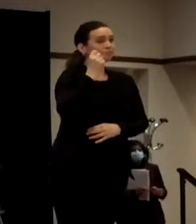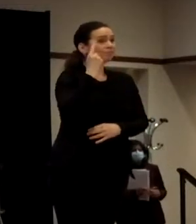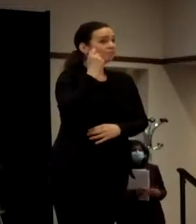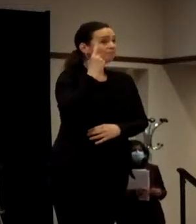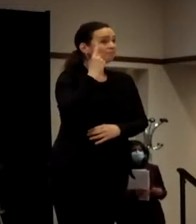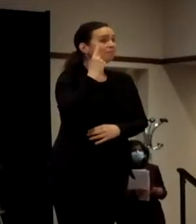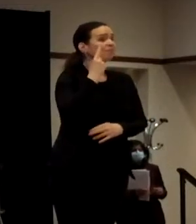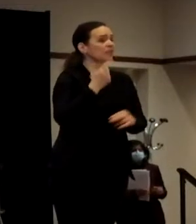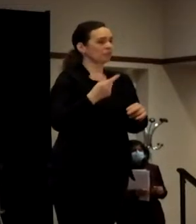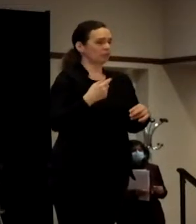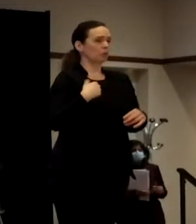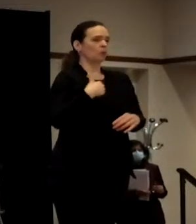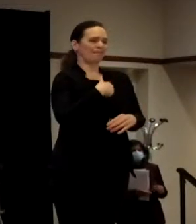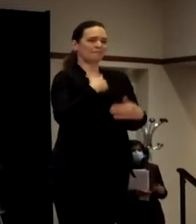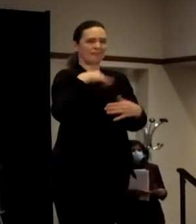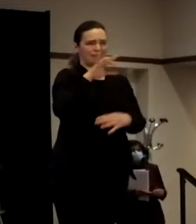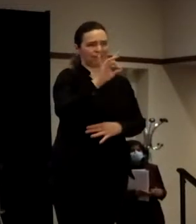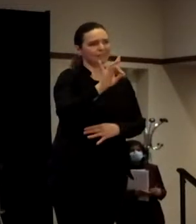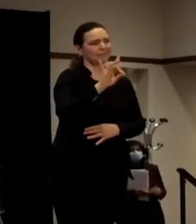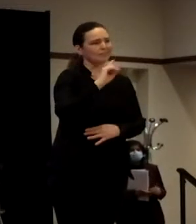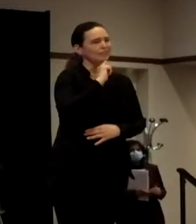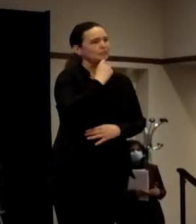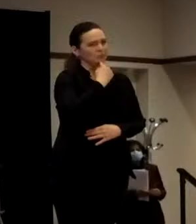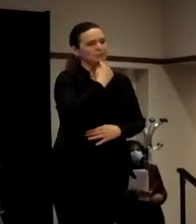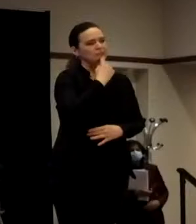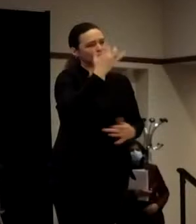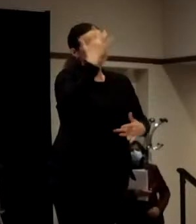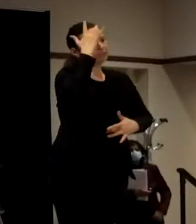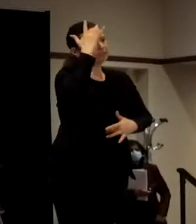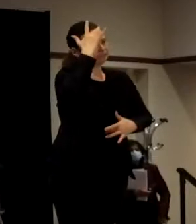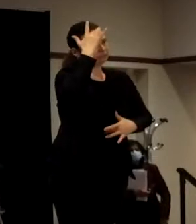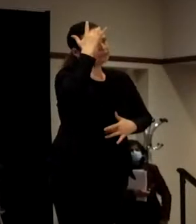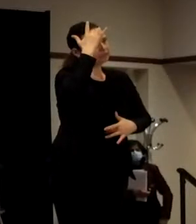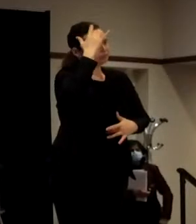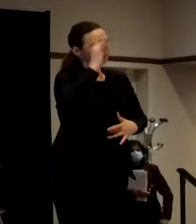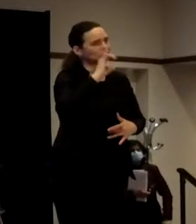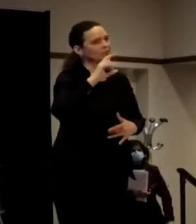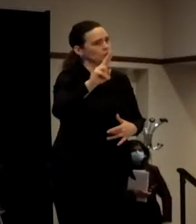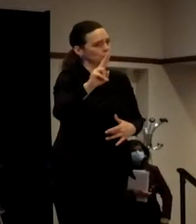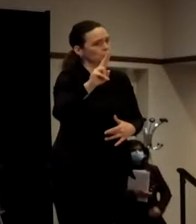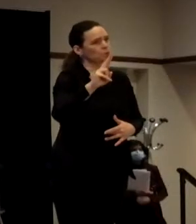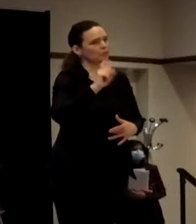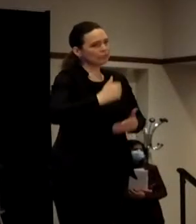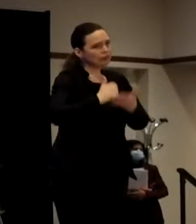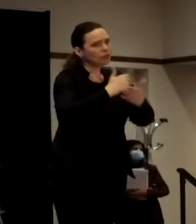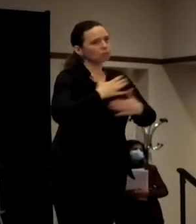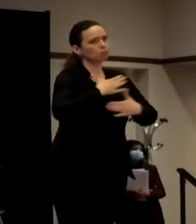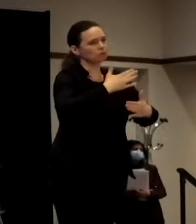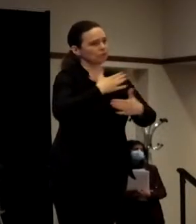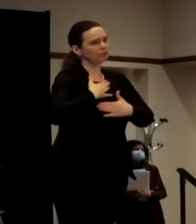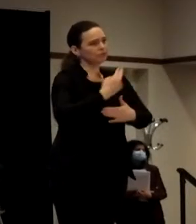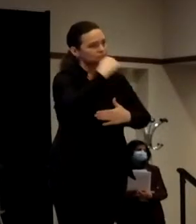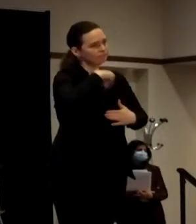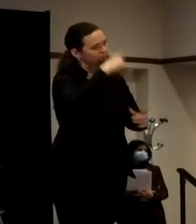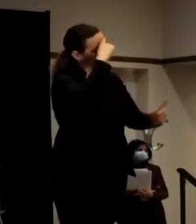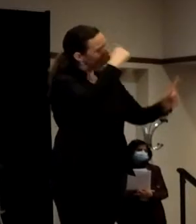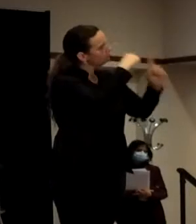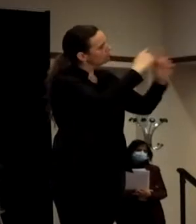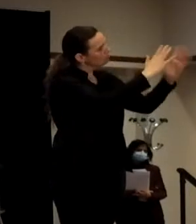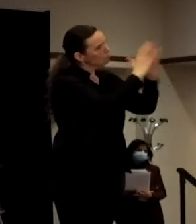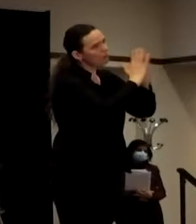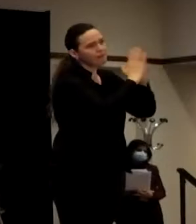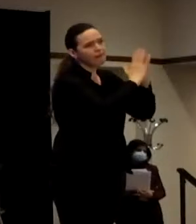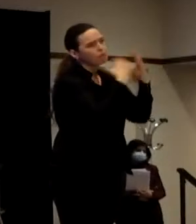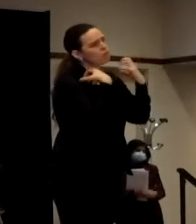51 residents in the hospital, and we have 8 residents in the ICU. Please keep those 8 residents and